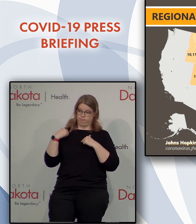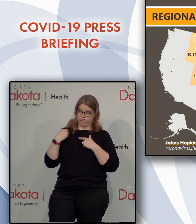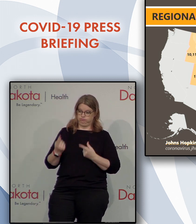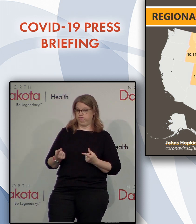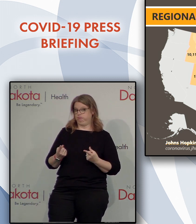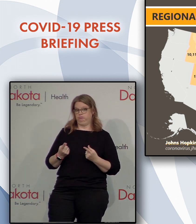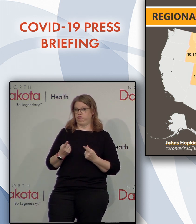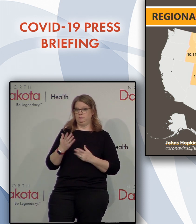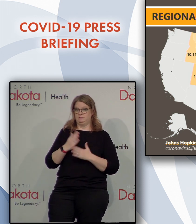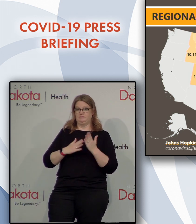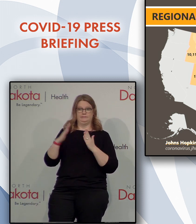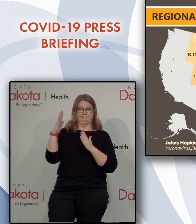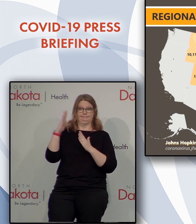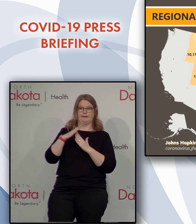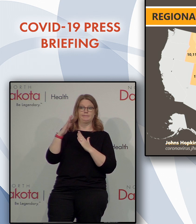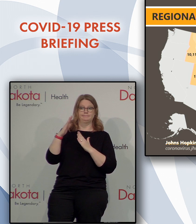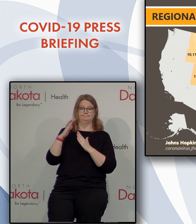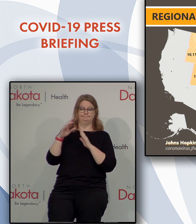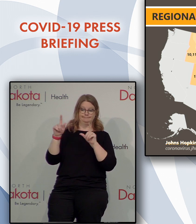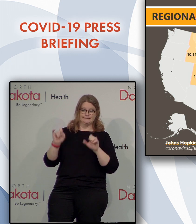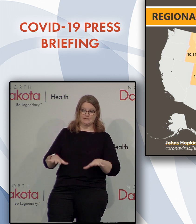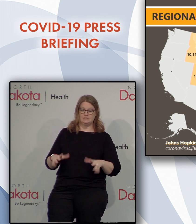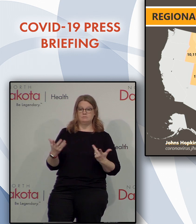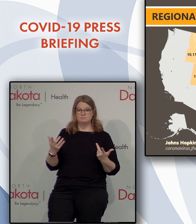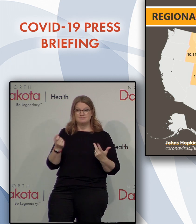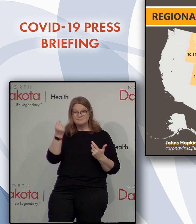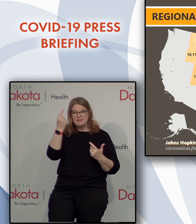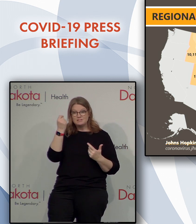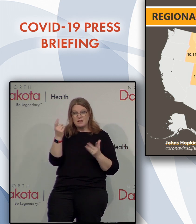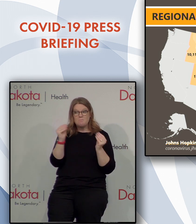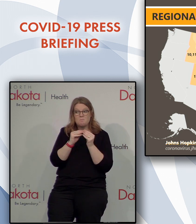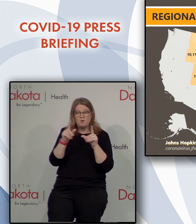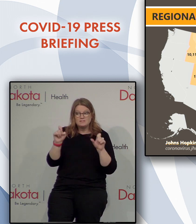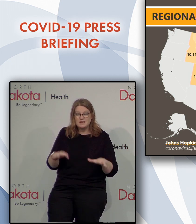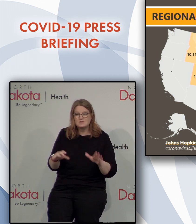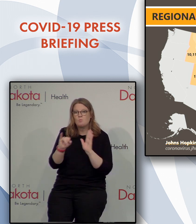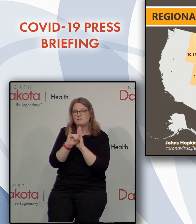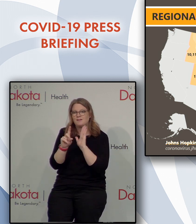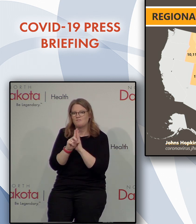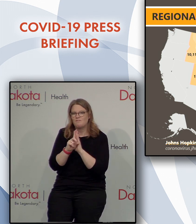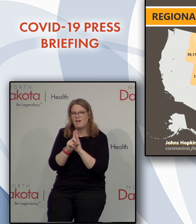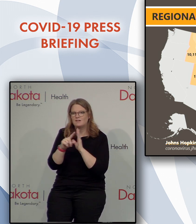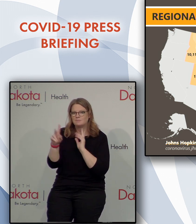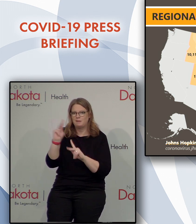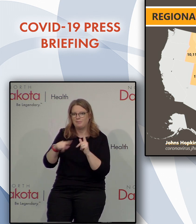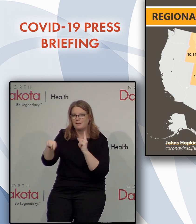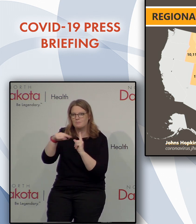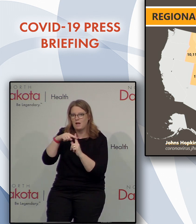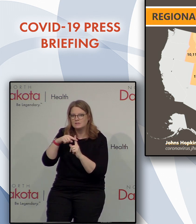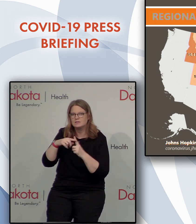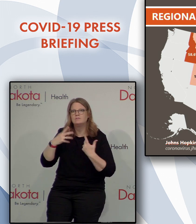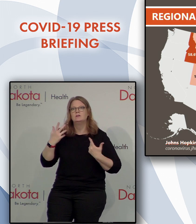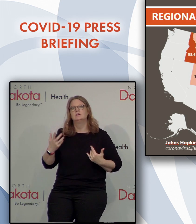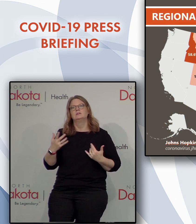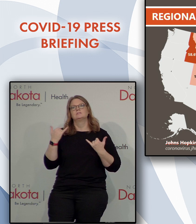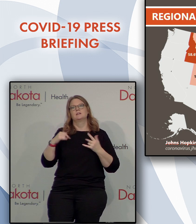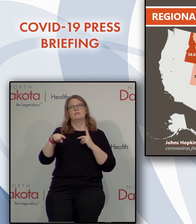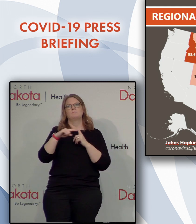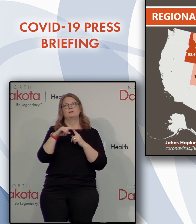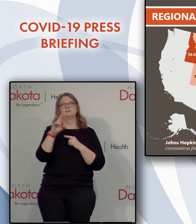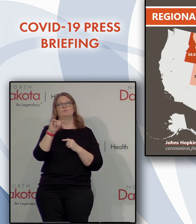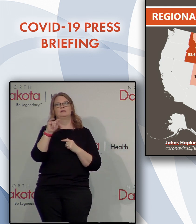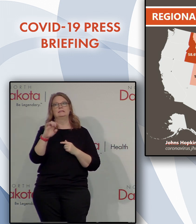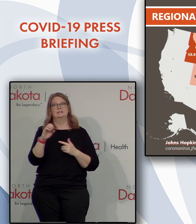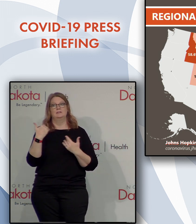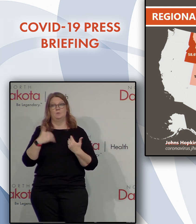the leaders of testing of all the states. So when you do more testing, we're going to have more cases. So I think it's important also to look at the positivity rate. And when